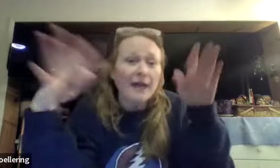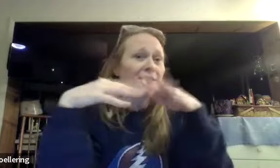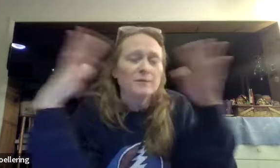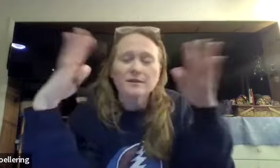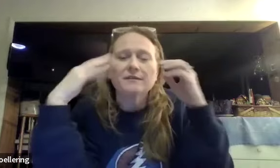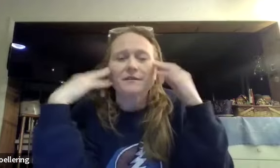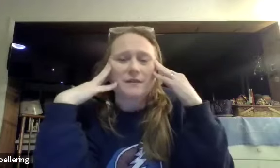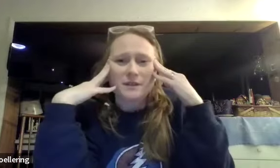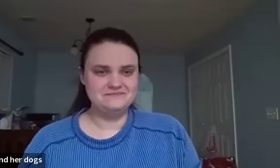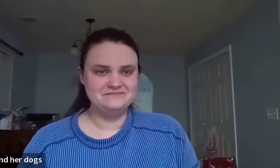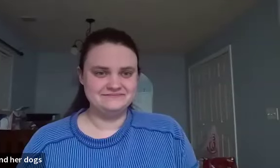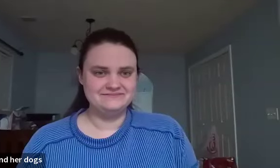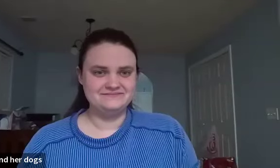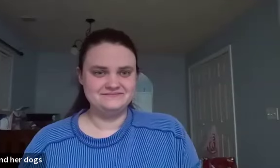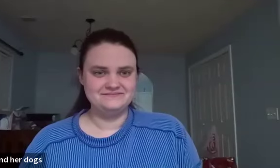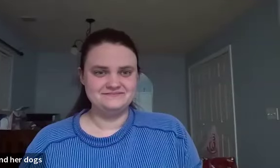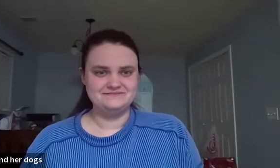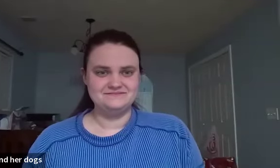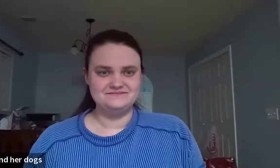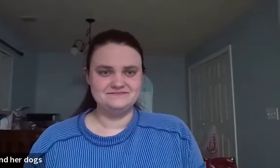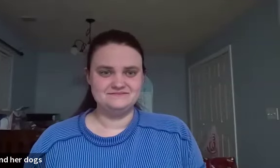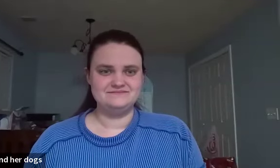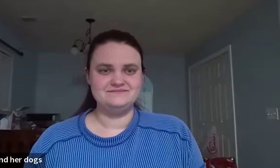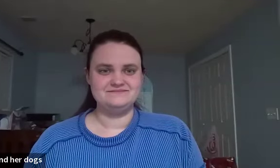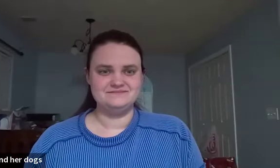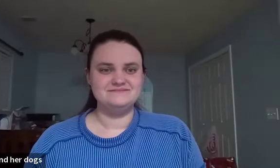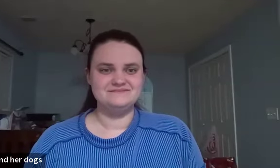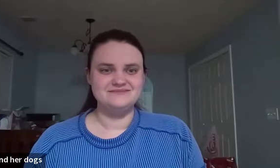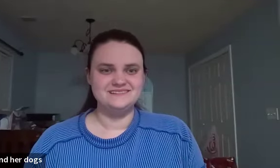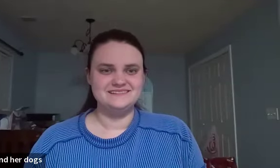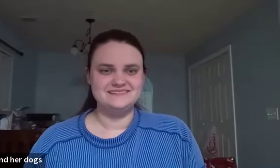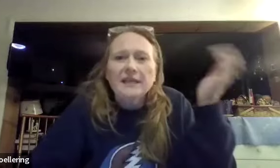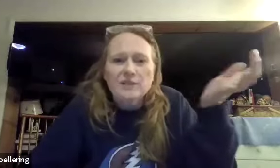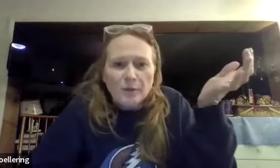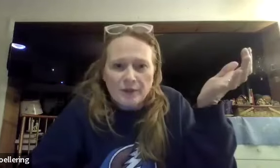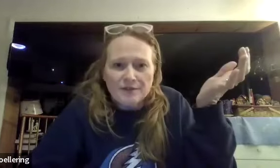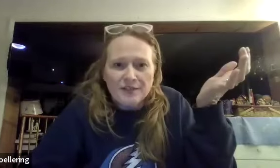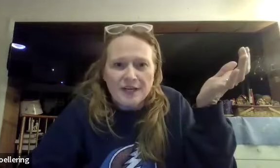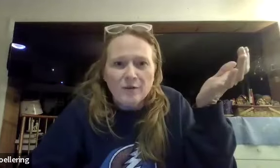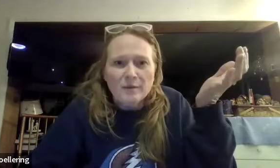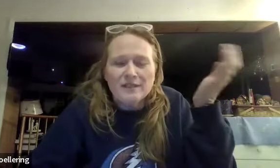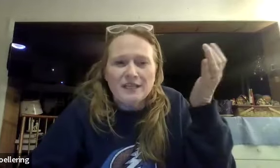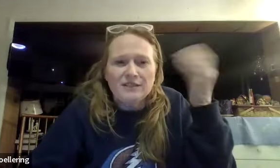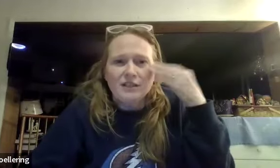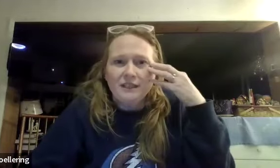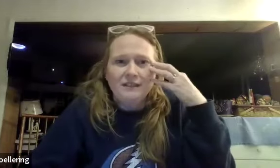jazz, it was Mm-hmm. there were no lyrics. But they had interpreters. And I remember saying to Jillian,